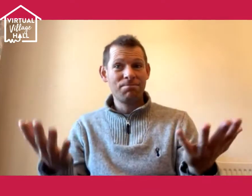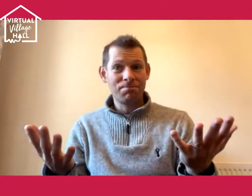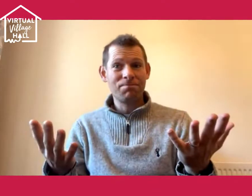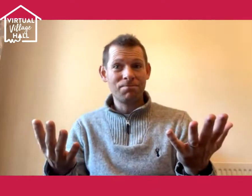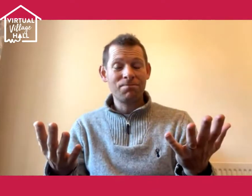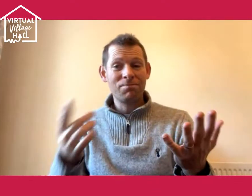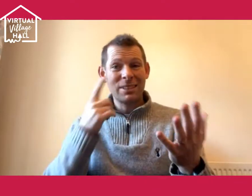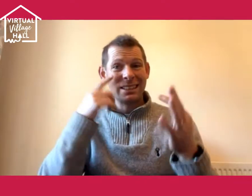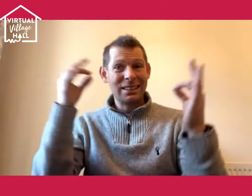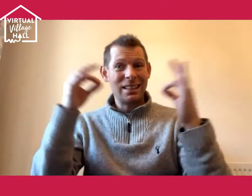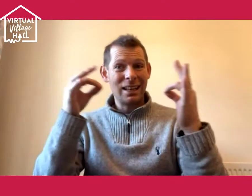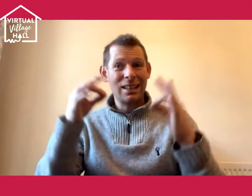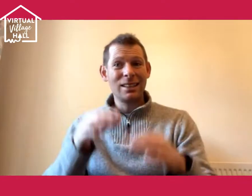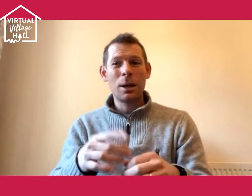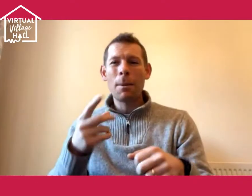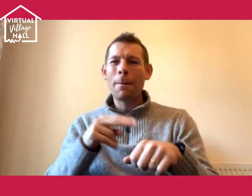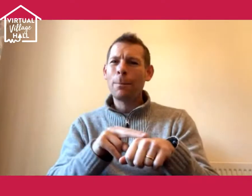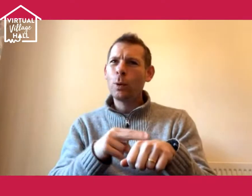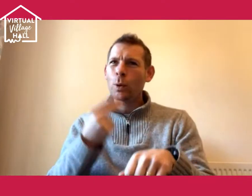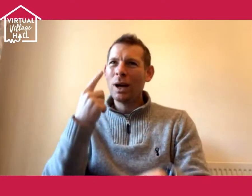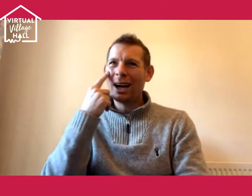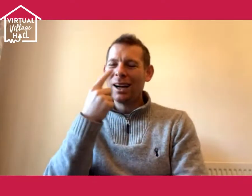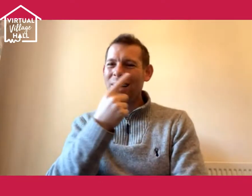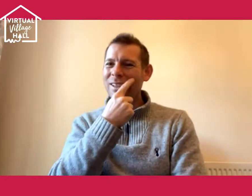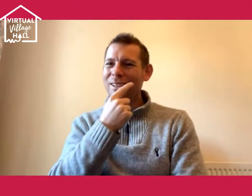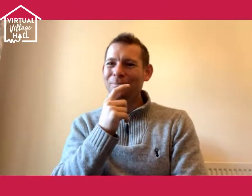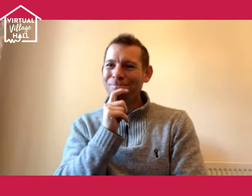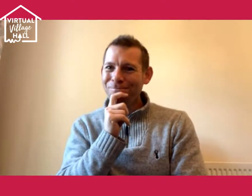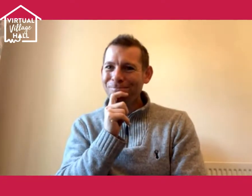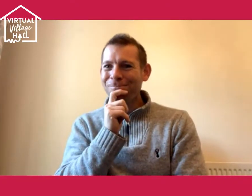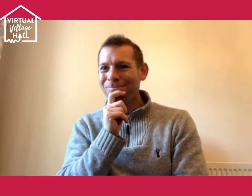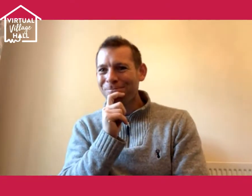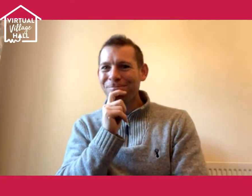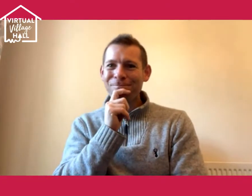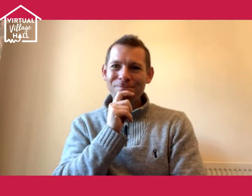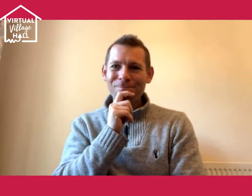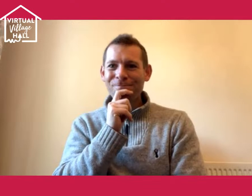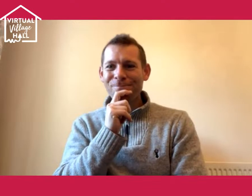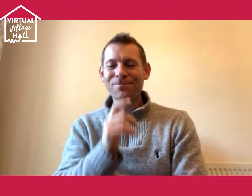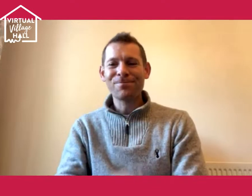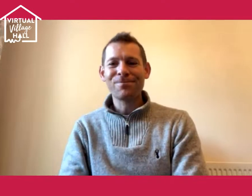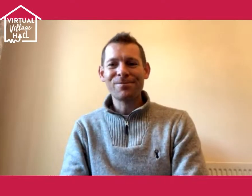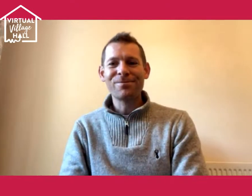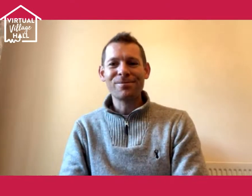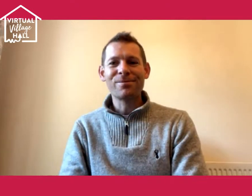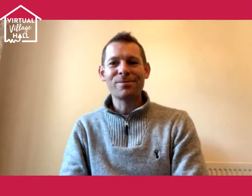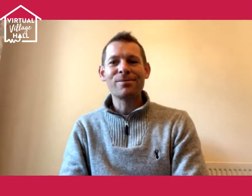hair. Oh, she may have dyed it. She may have dyed her hair. But with blue eyes, not sure if that's the right description.